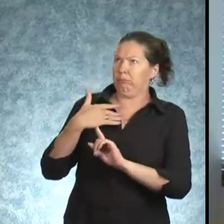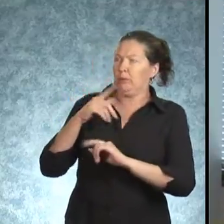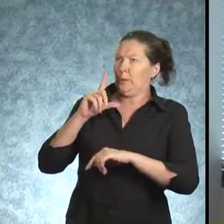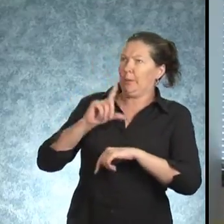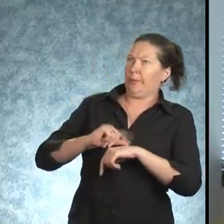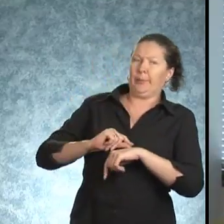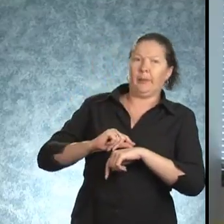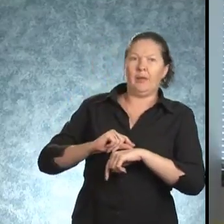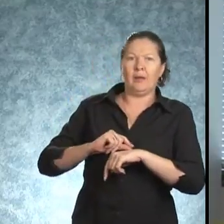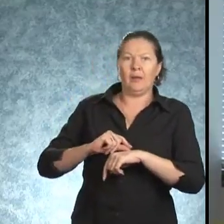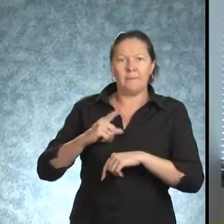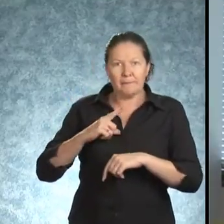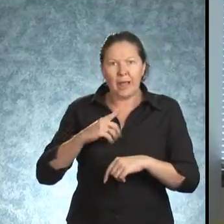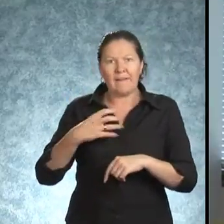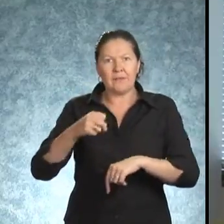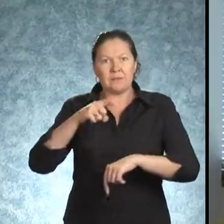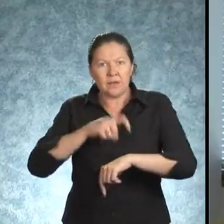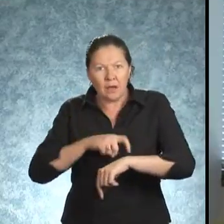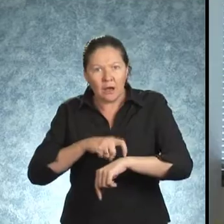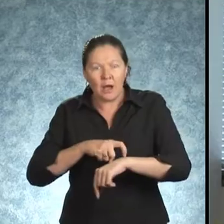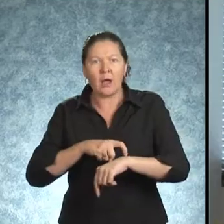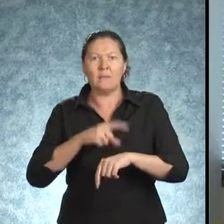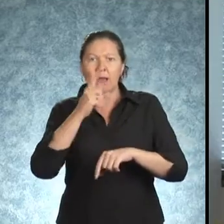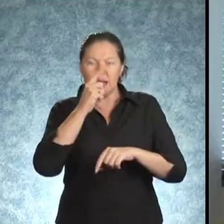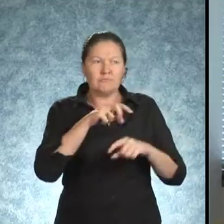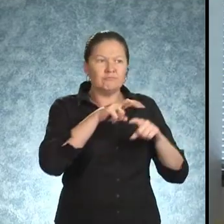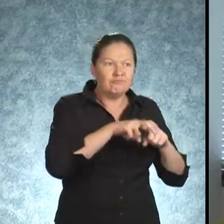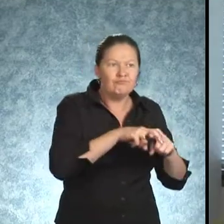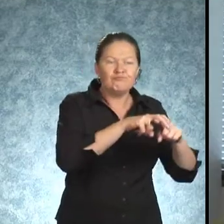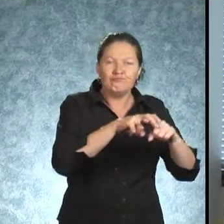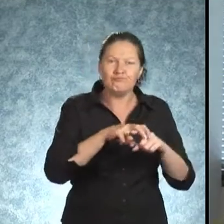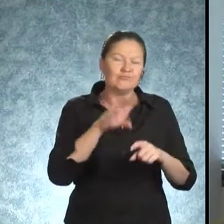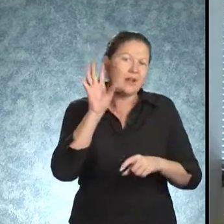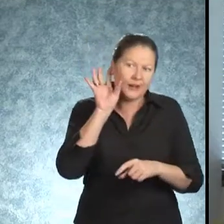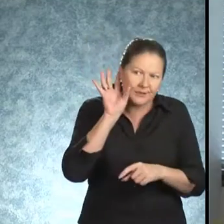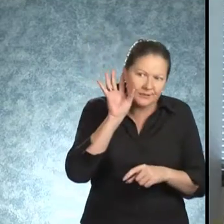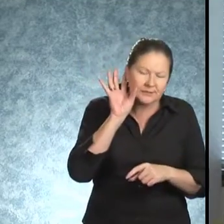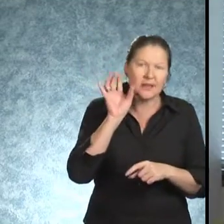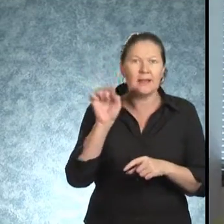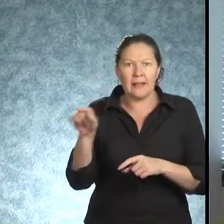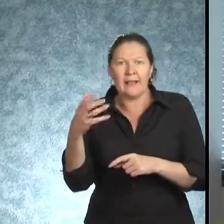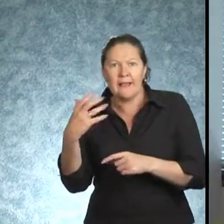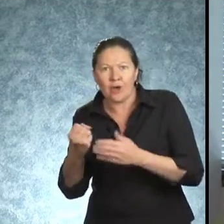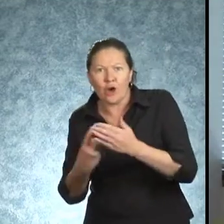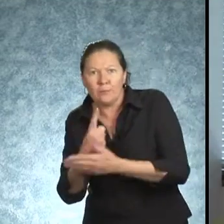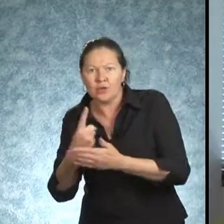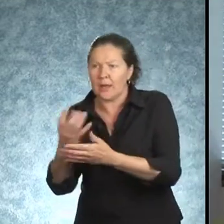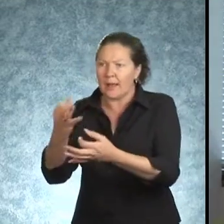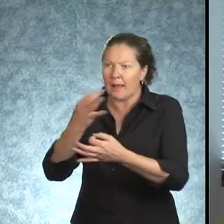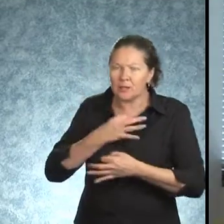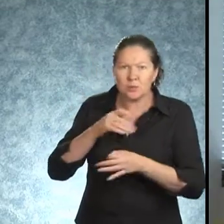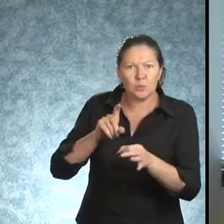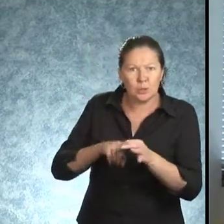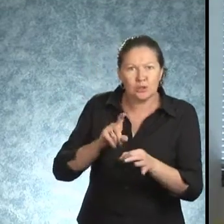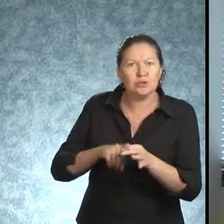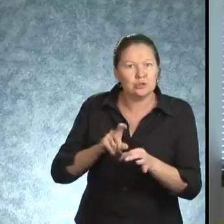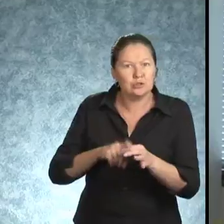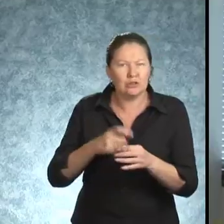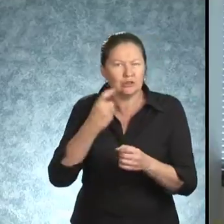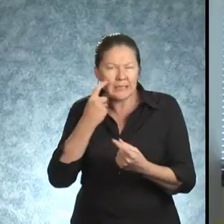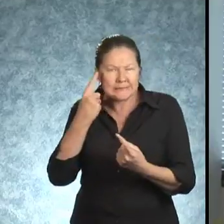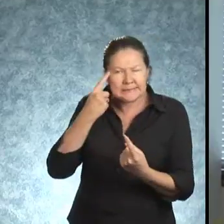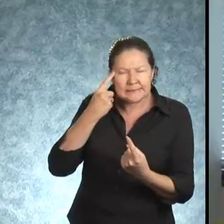feeling pressured, because you've set aside some time and you can listen, and they have the opportunity to ask questions from you as well. Try